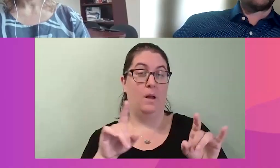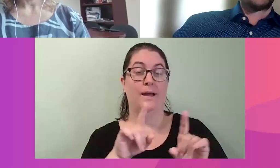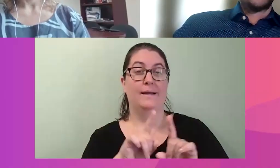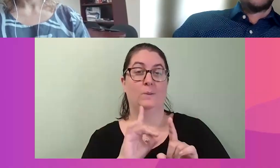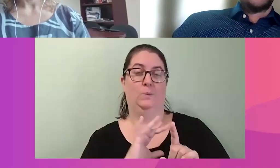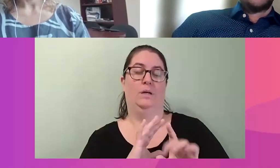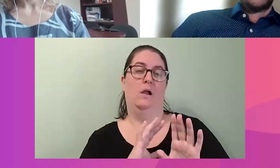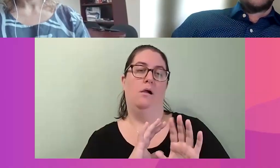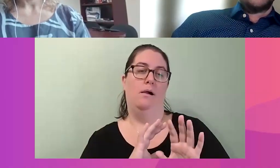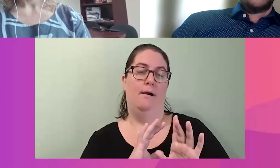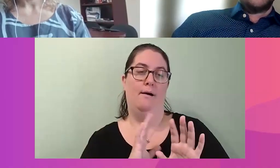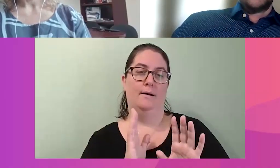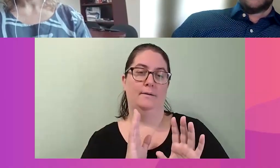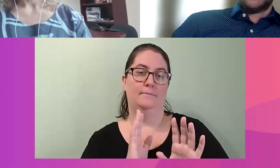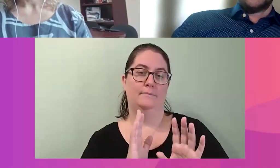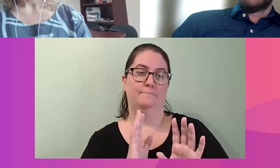really,